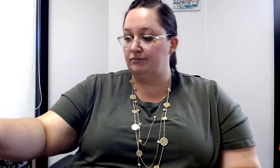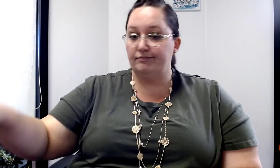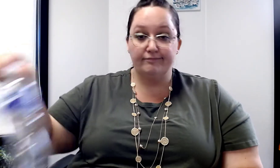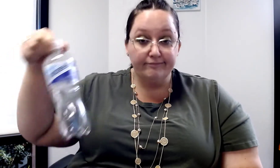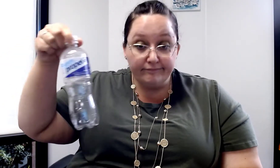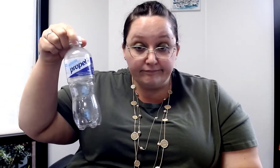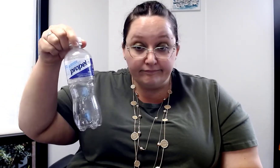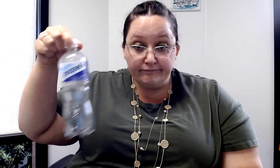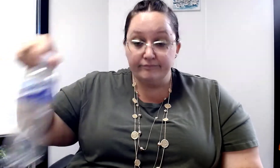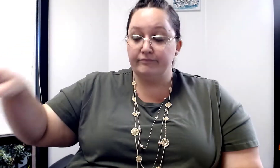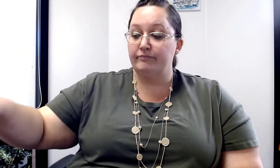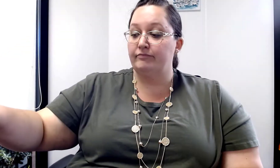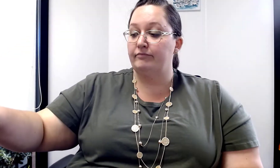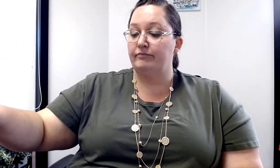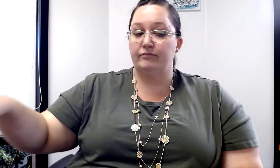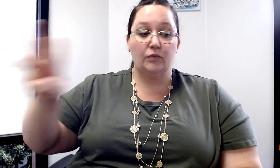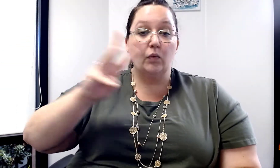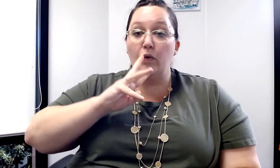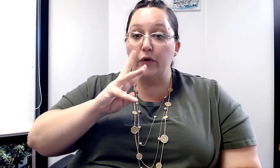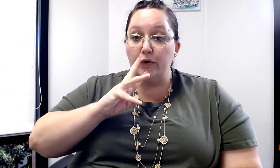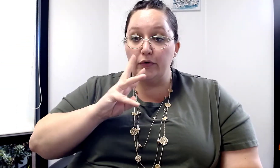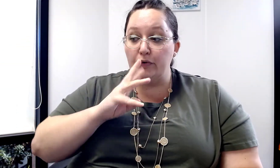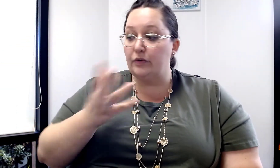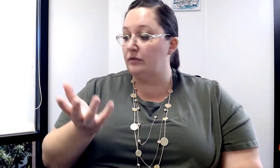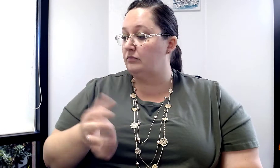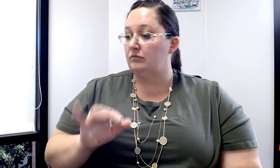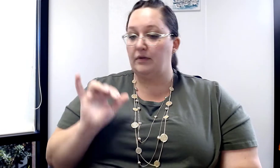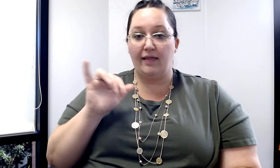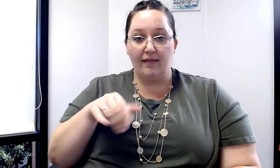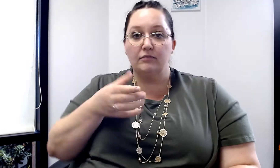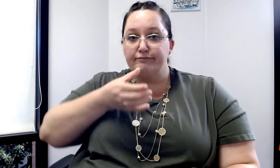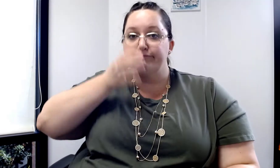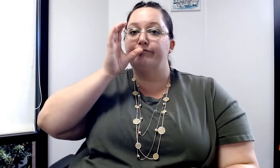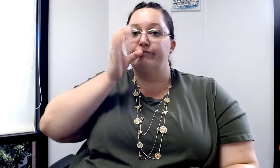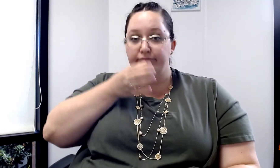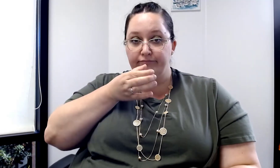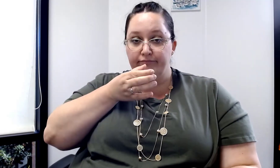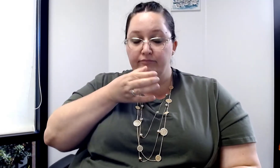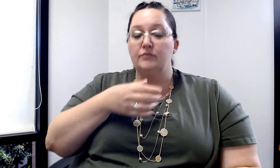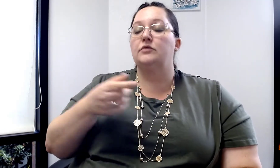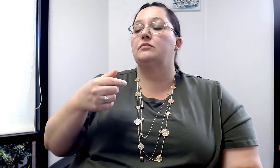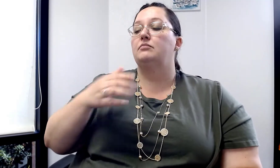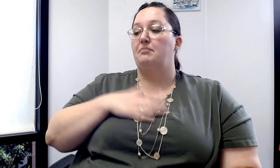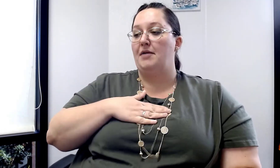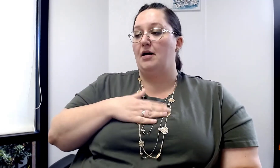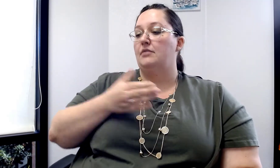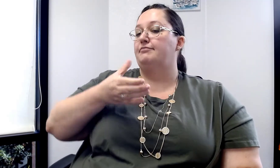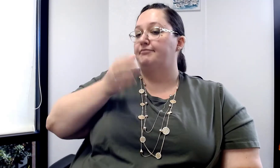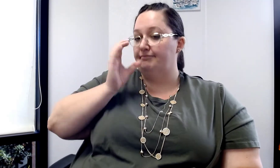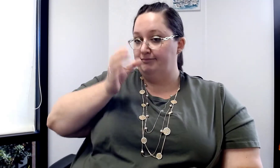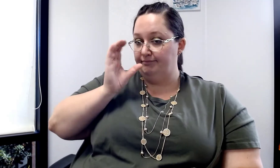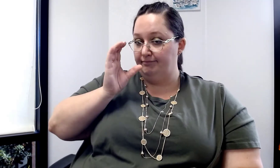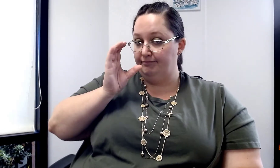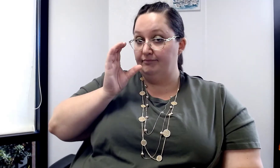be to drink, right? So here's my water or my Propel, whatever it is. To drink it would be one time.